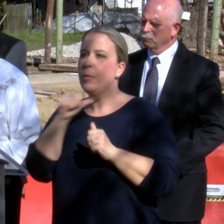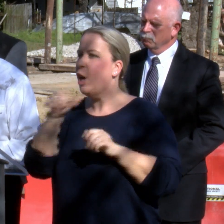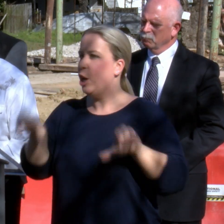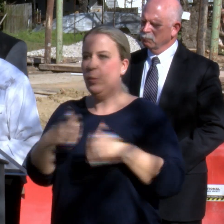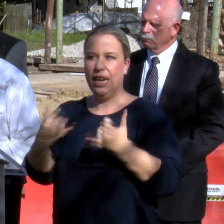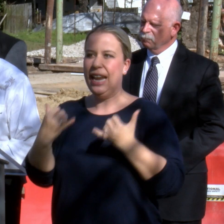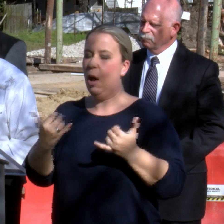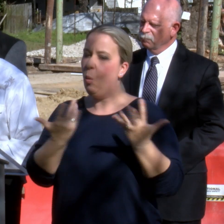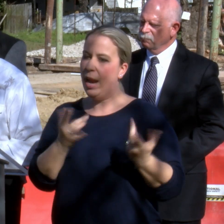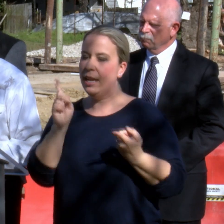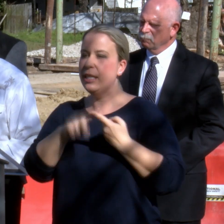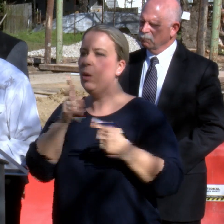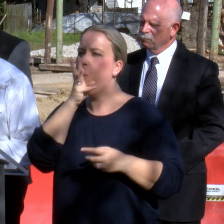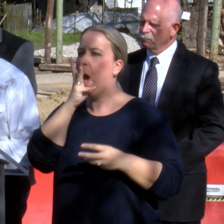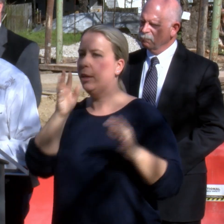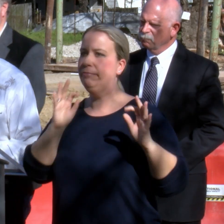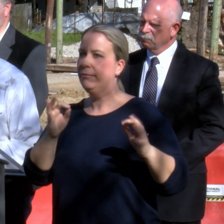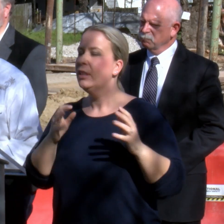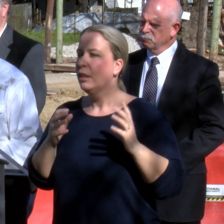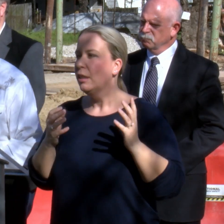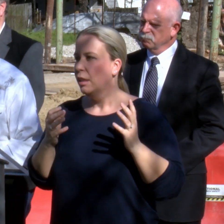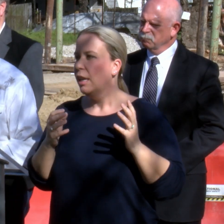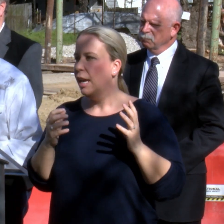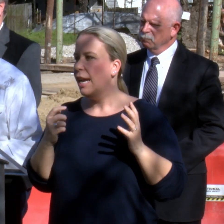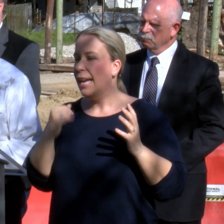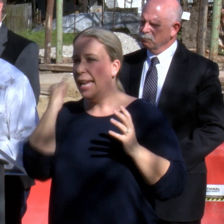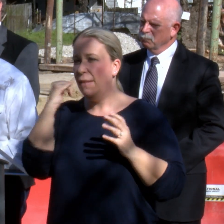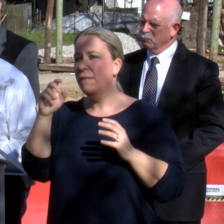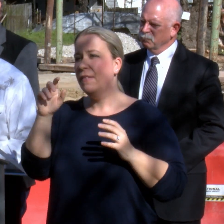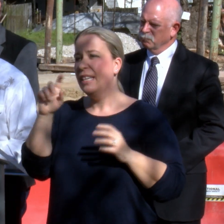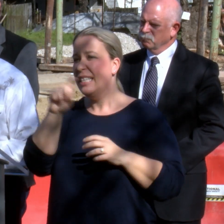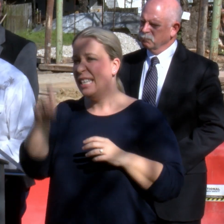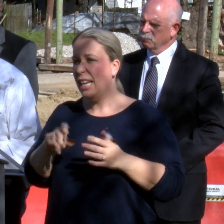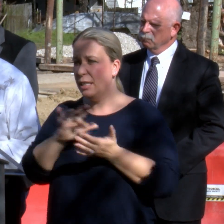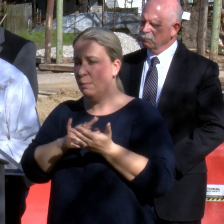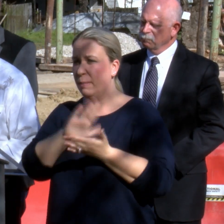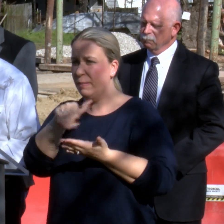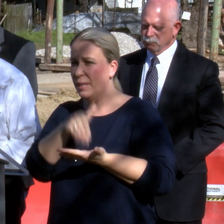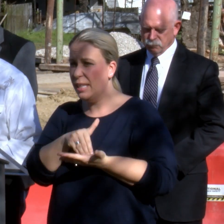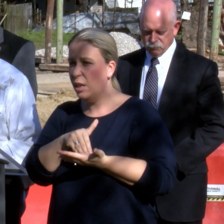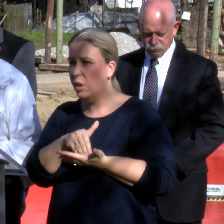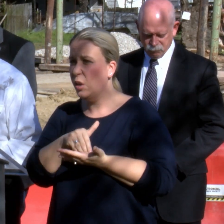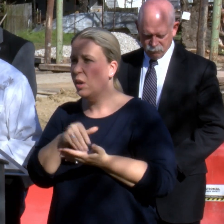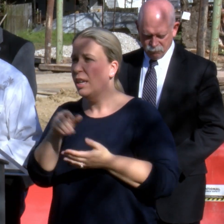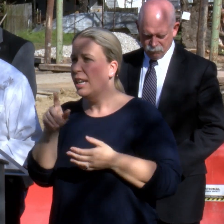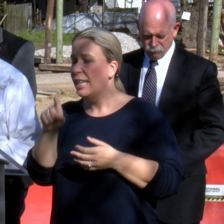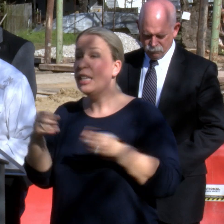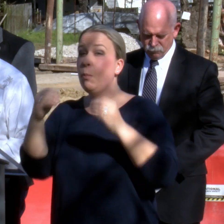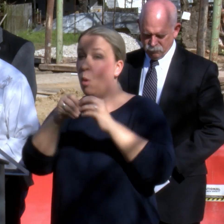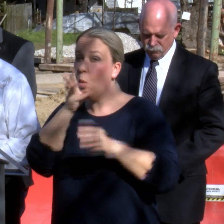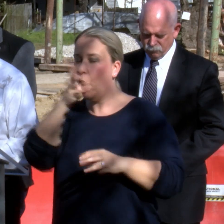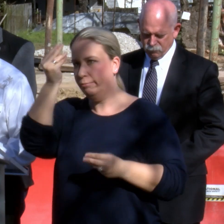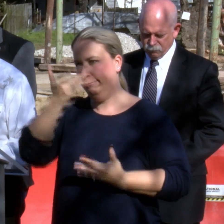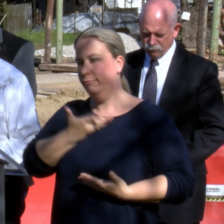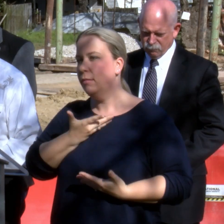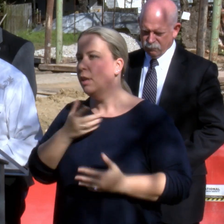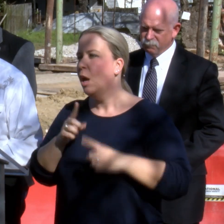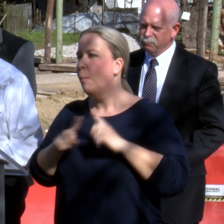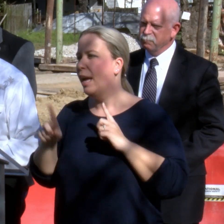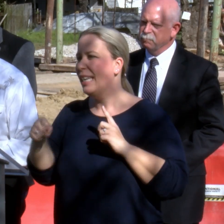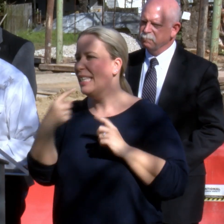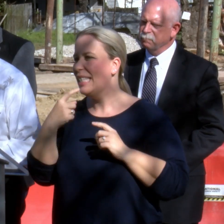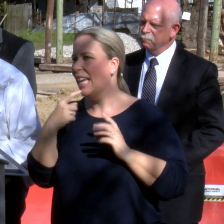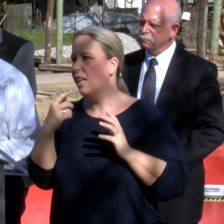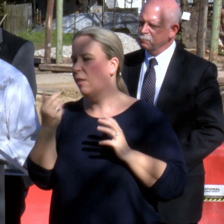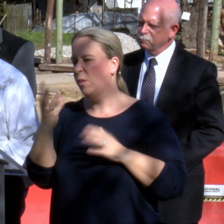quantity that they need. As I indicated to him, if the Texas Medical Center is needing an additional water, let us know. But he told me a